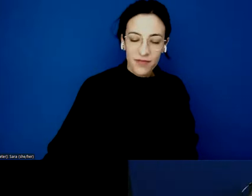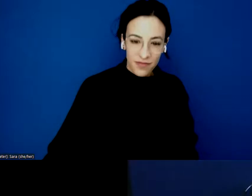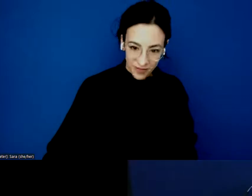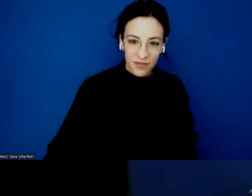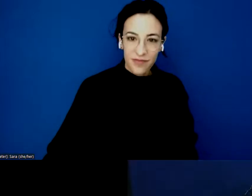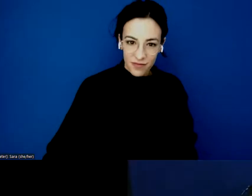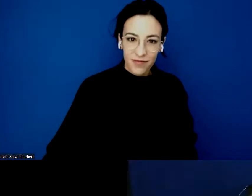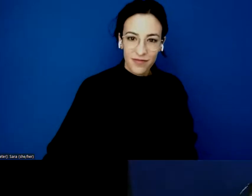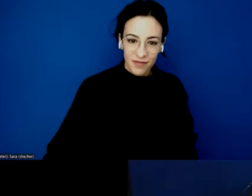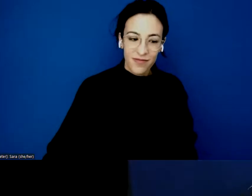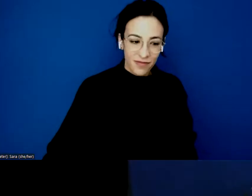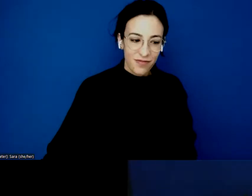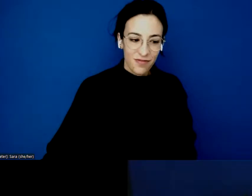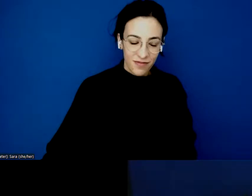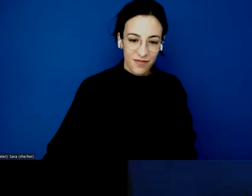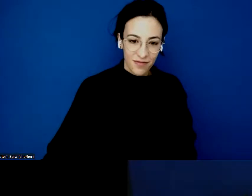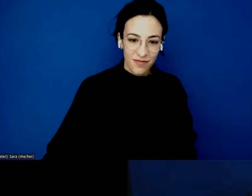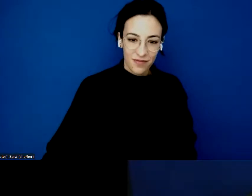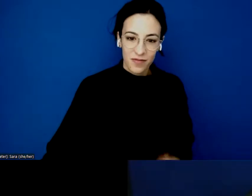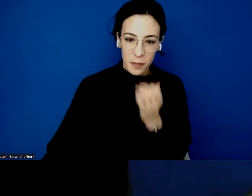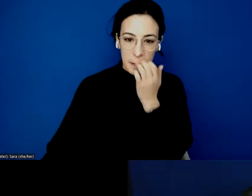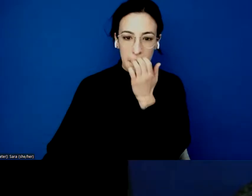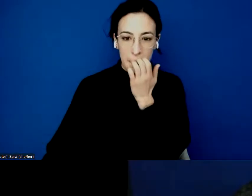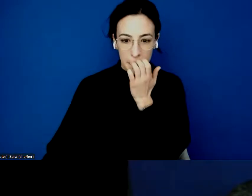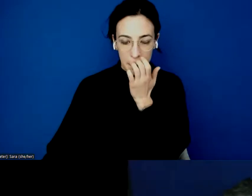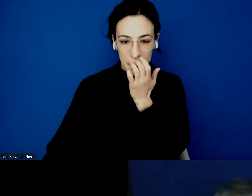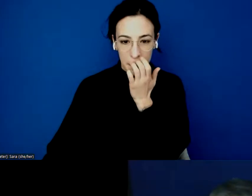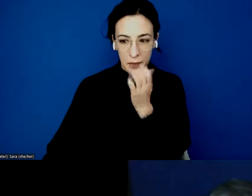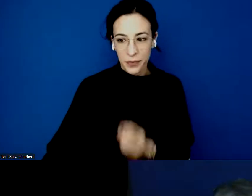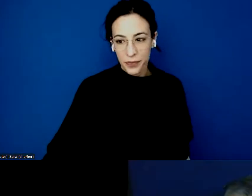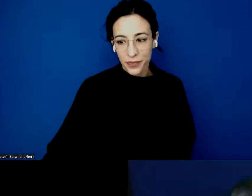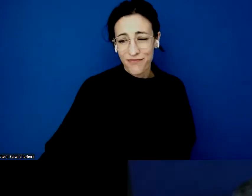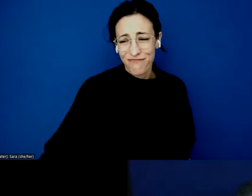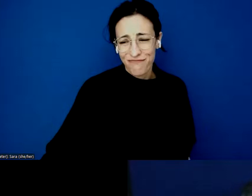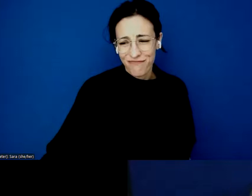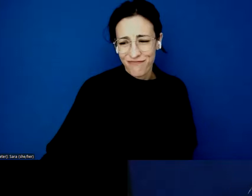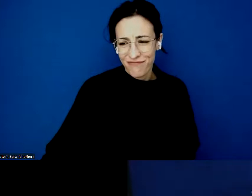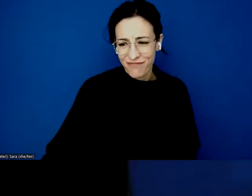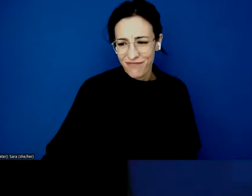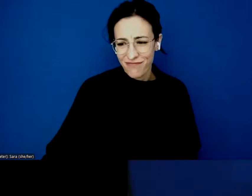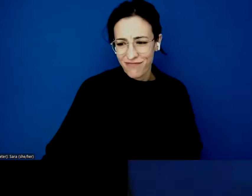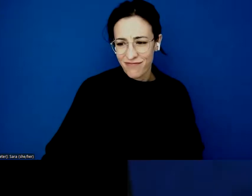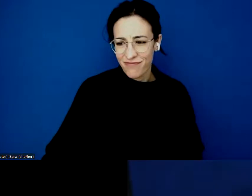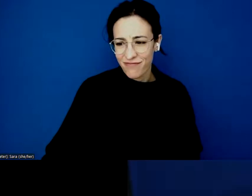and you're interpreting for, that's different. But yet another